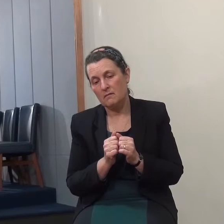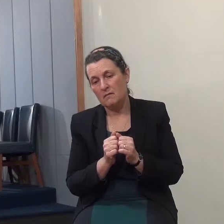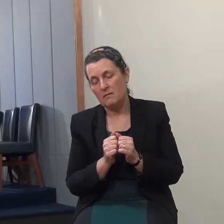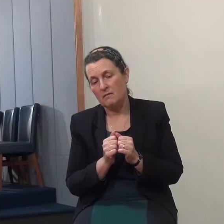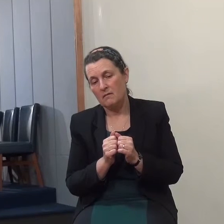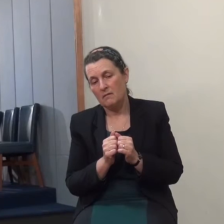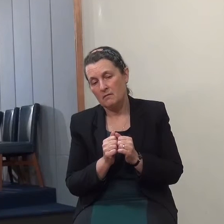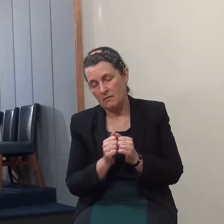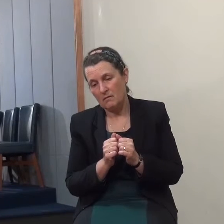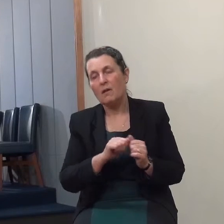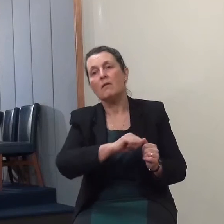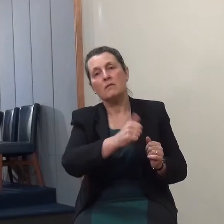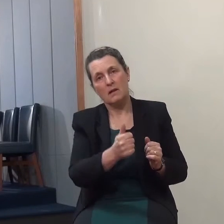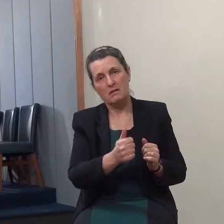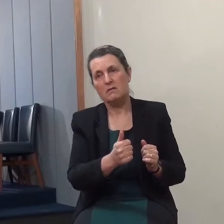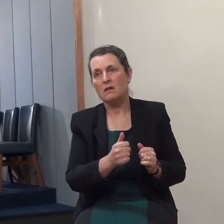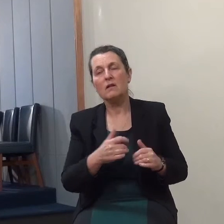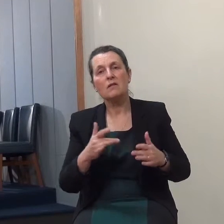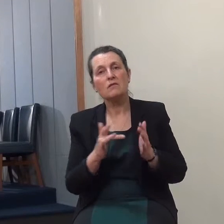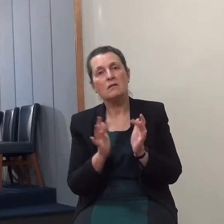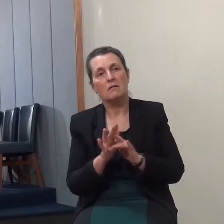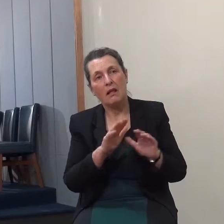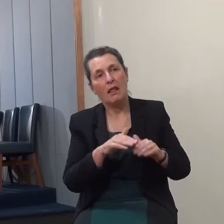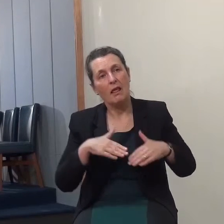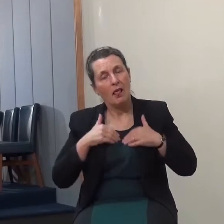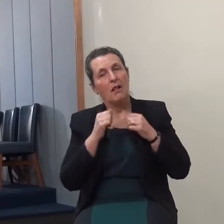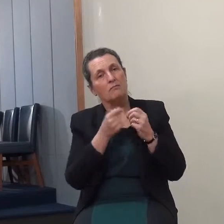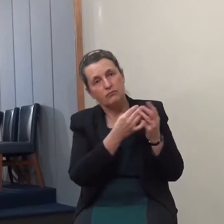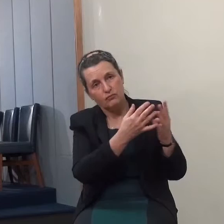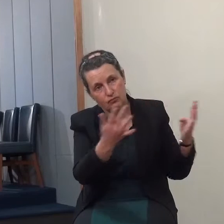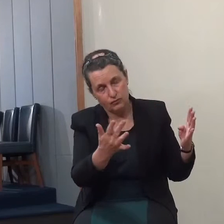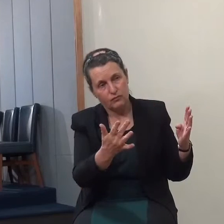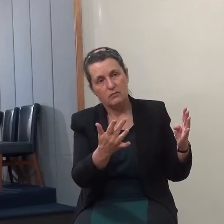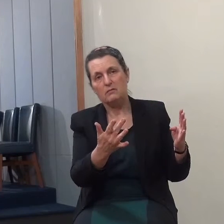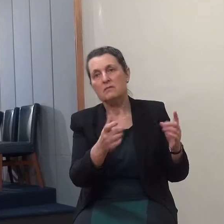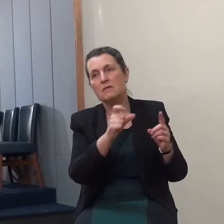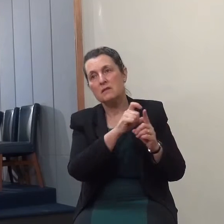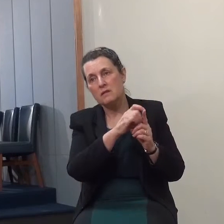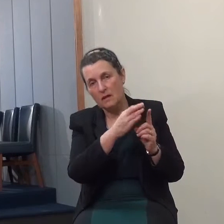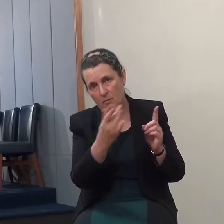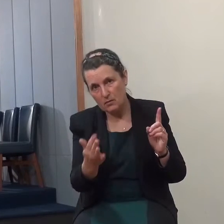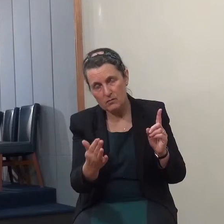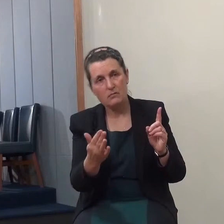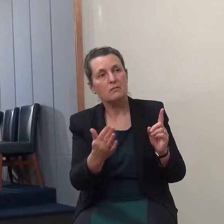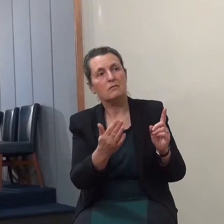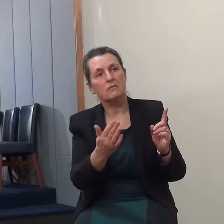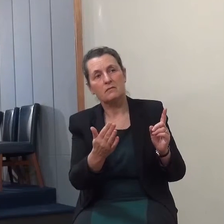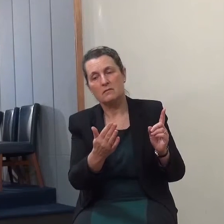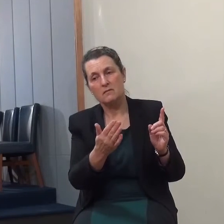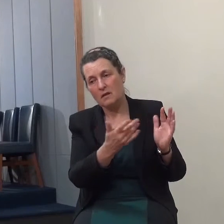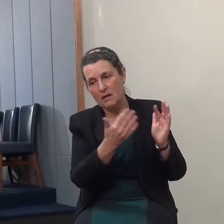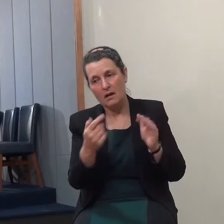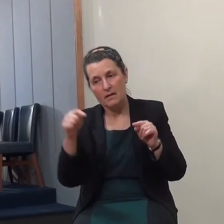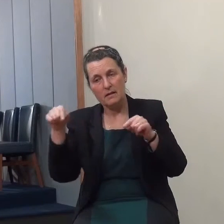the multitudes and the disciples affected by all this as rural Galileans. And then